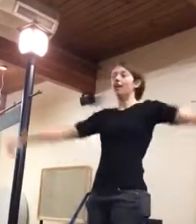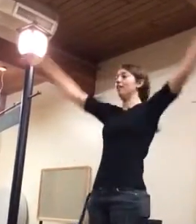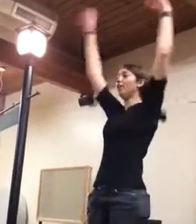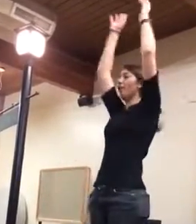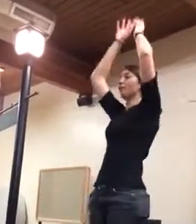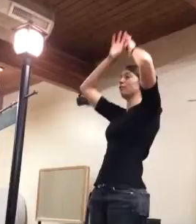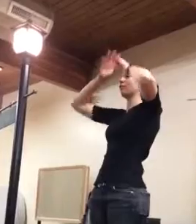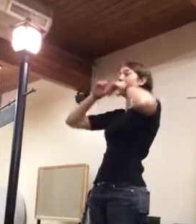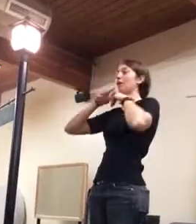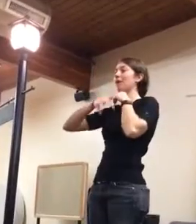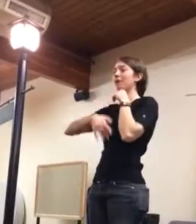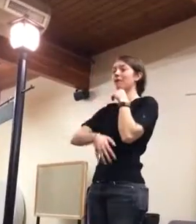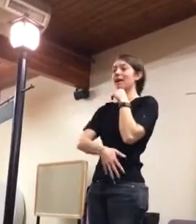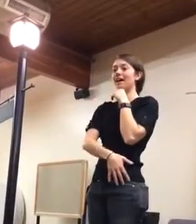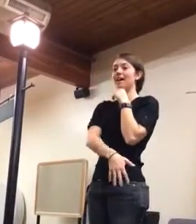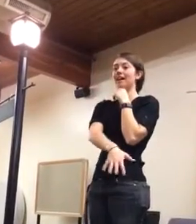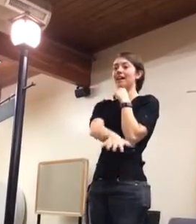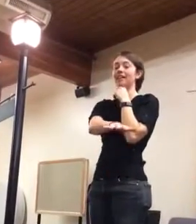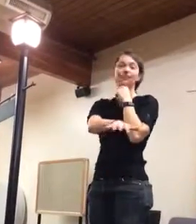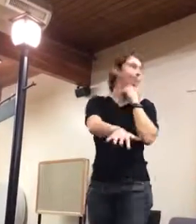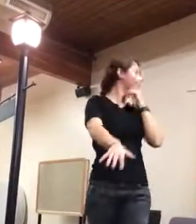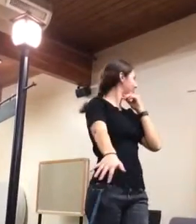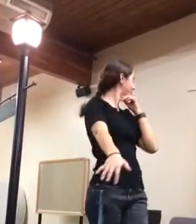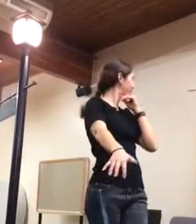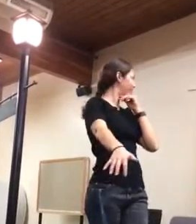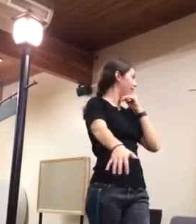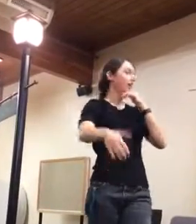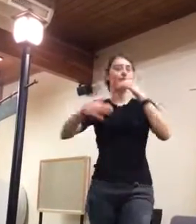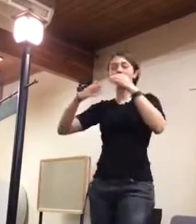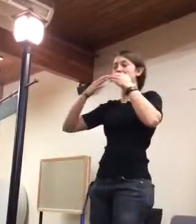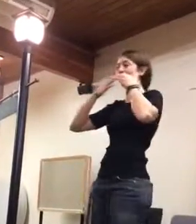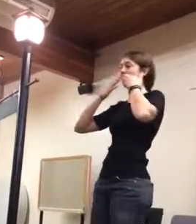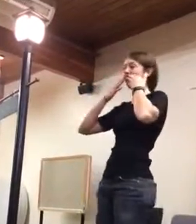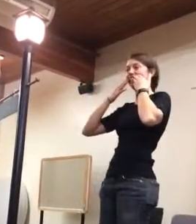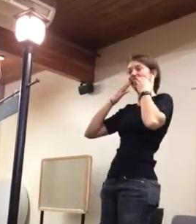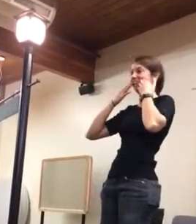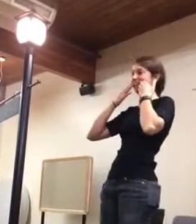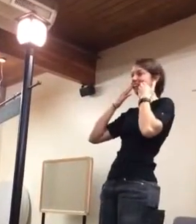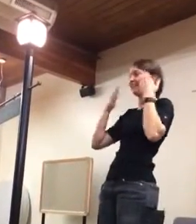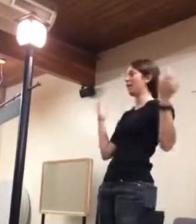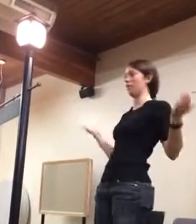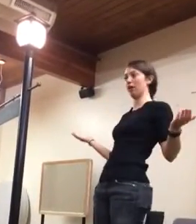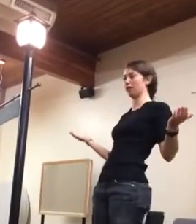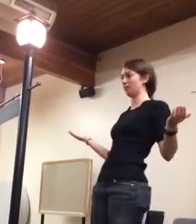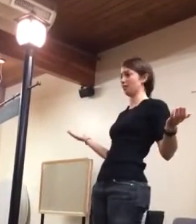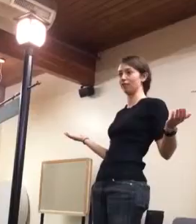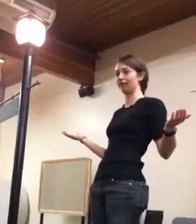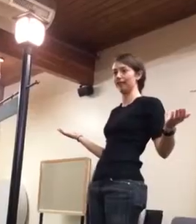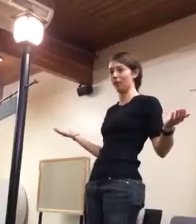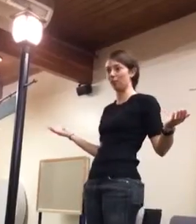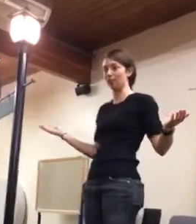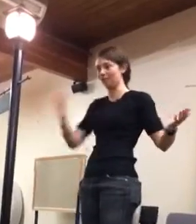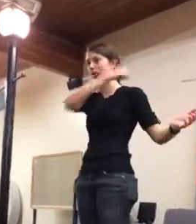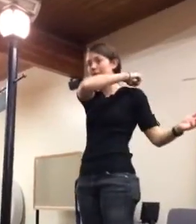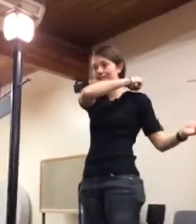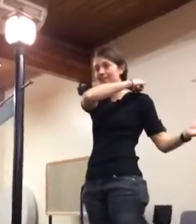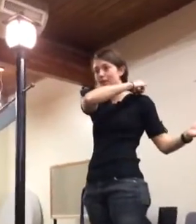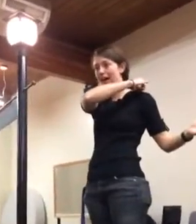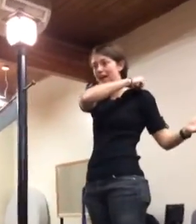an overflowing well, no tongue can tell. I apologize, I'm forgetting all the words. I'm glad these are behind